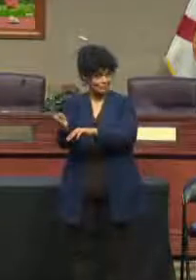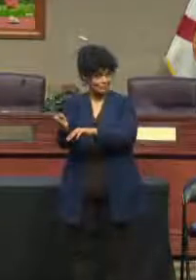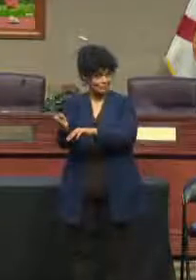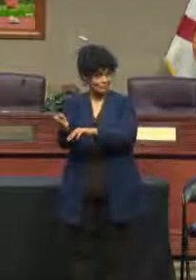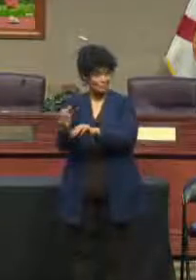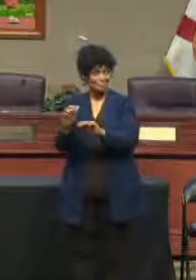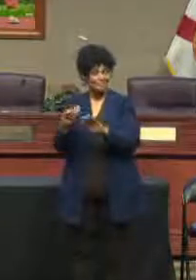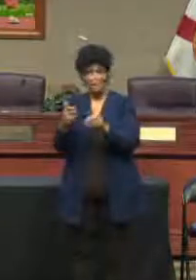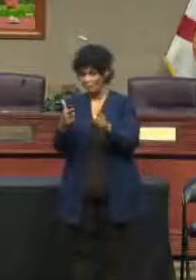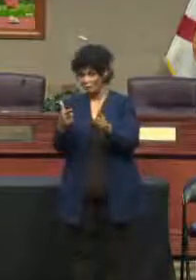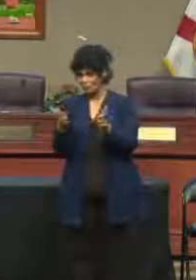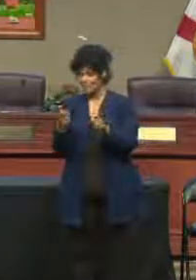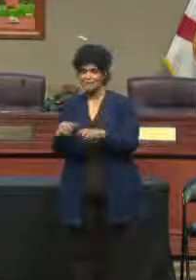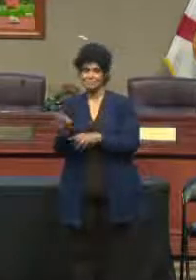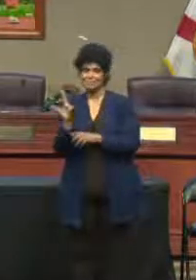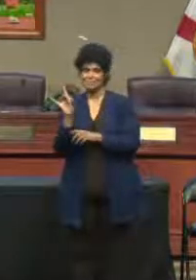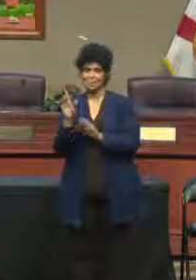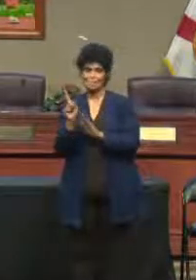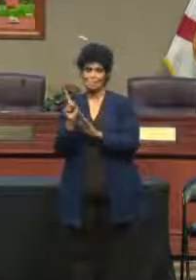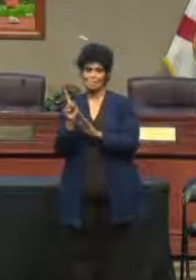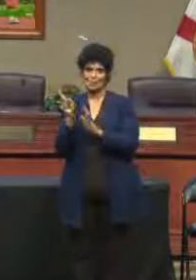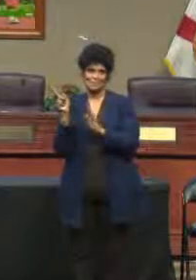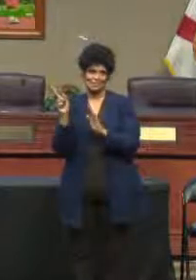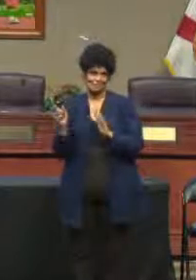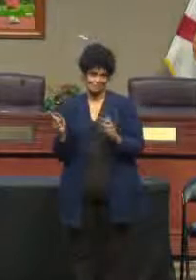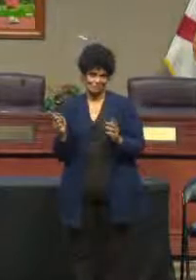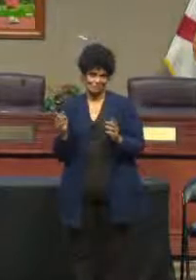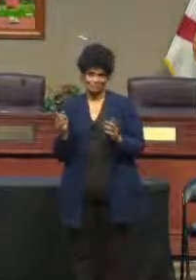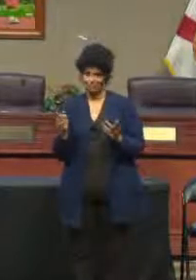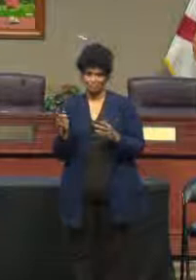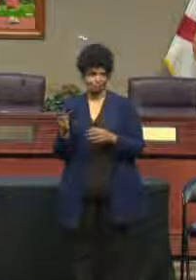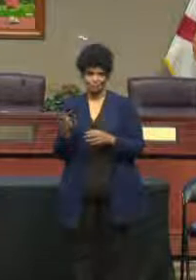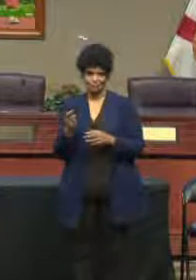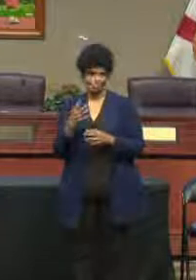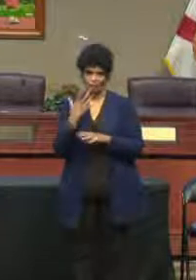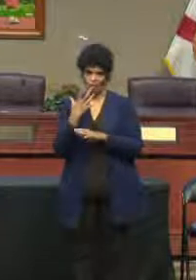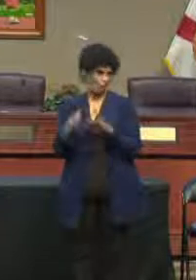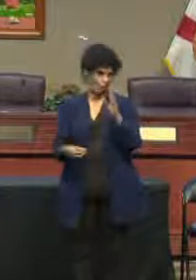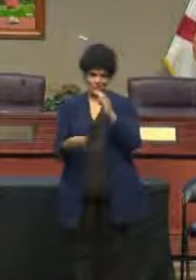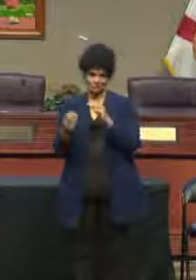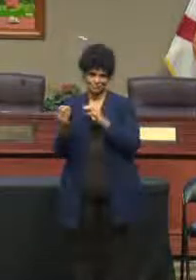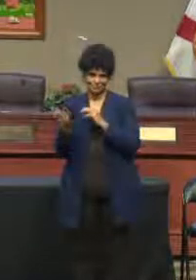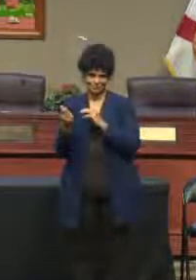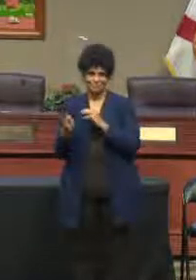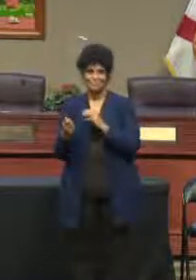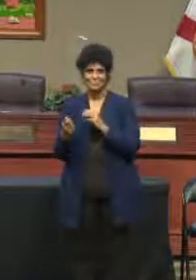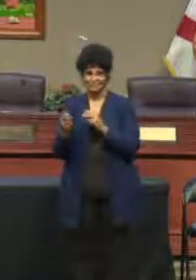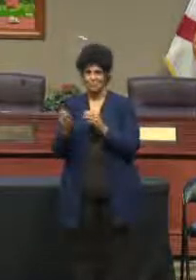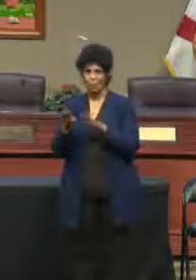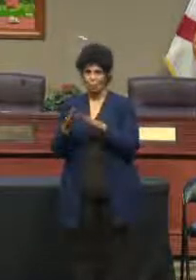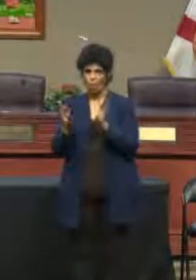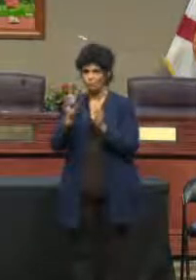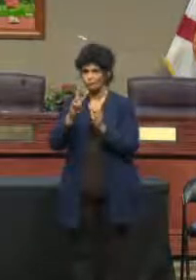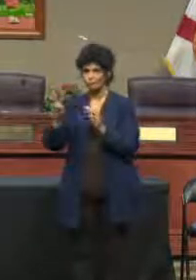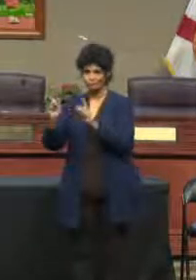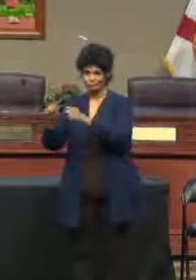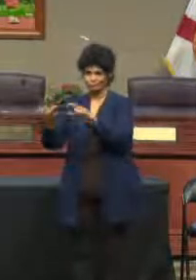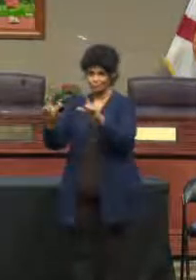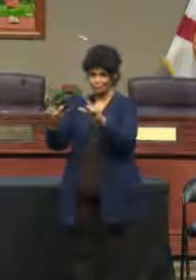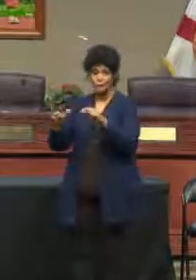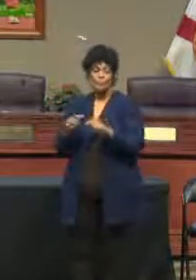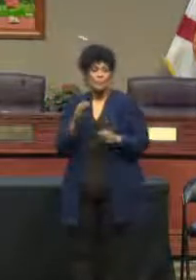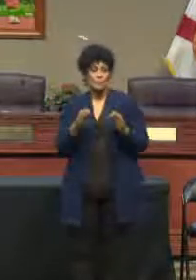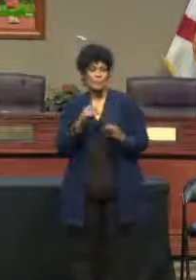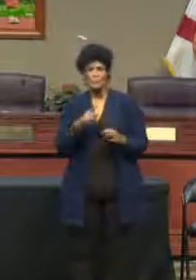minutes of starting opening the portal this morning. If you were unable to get an appointment,